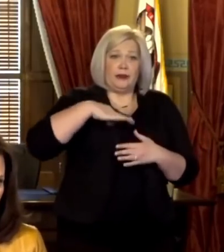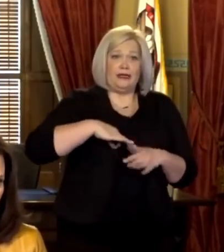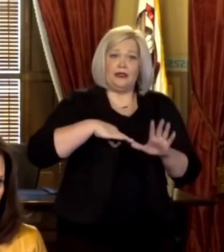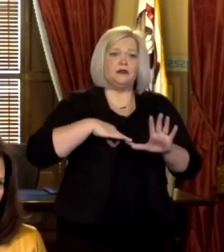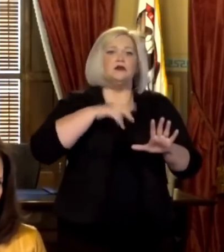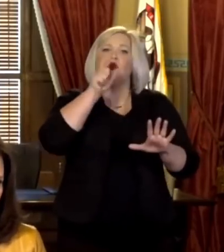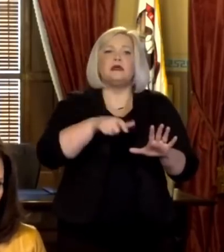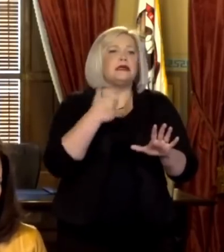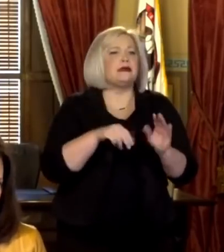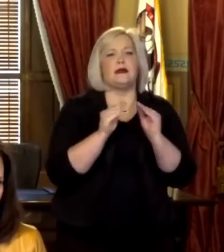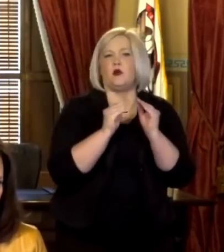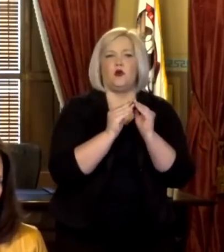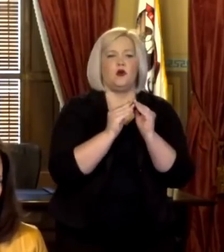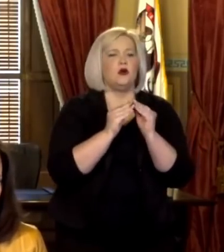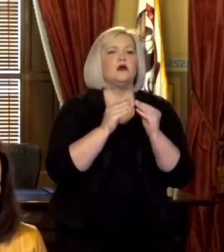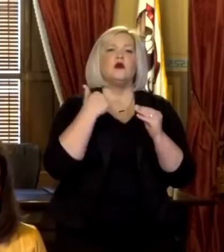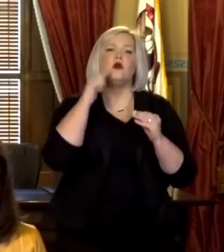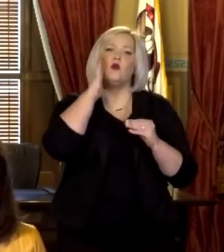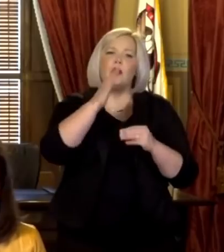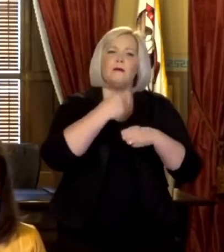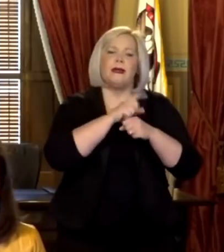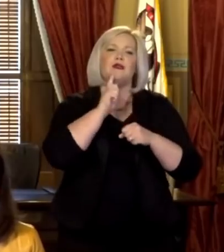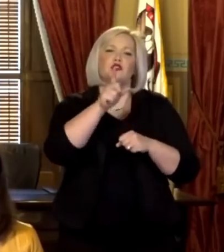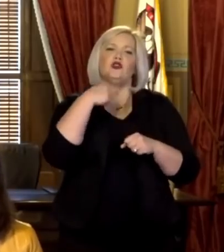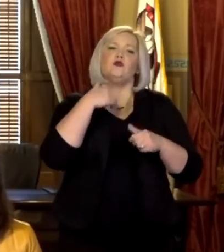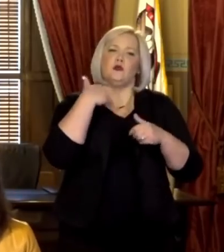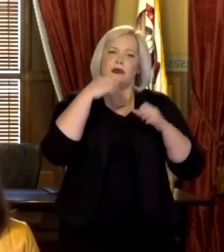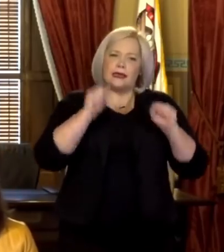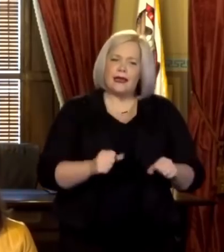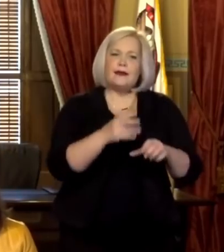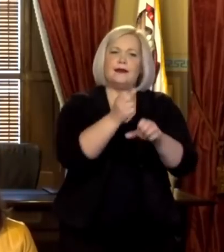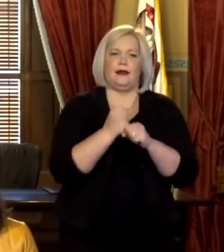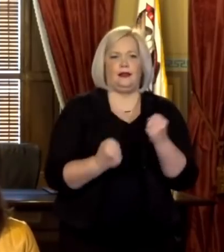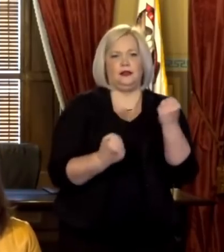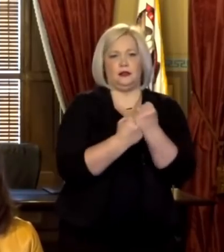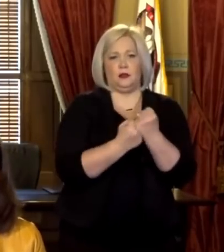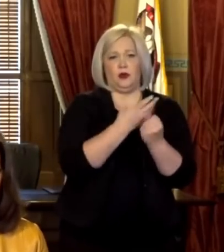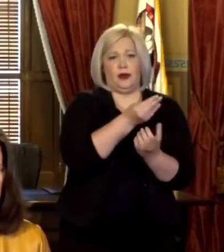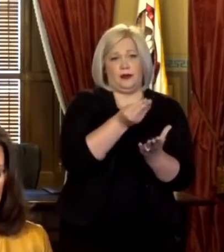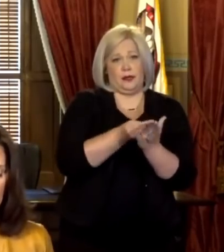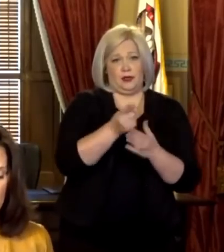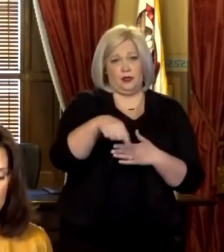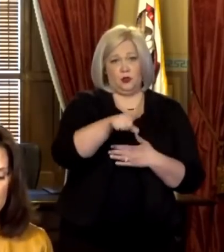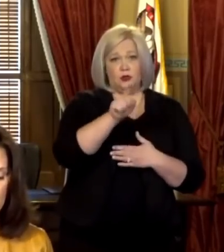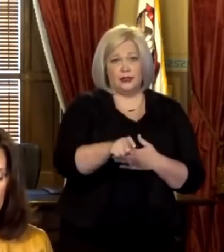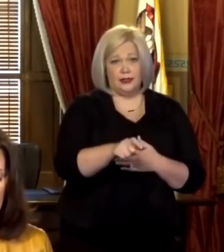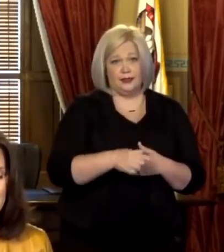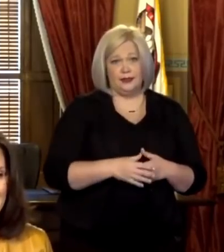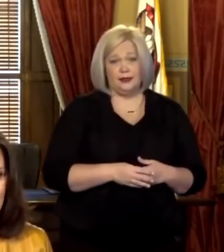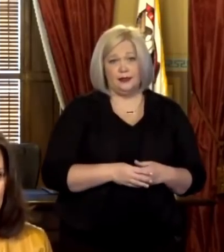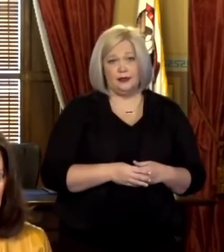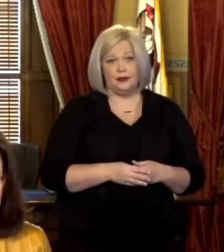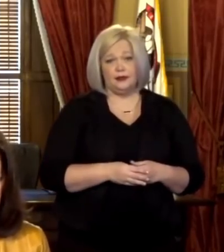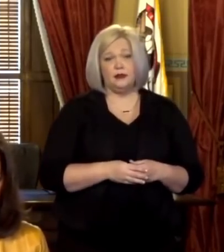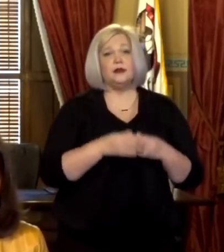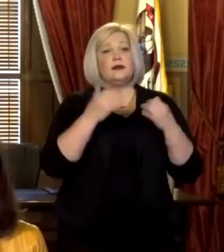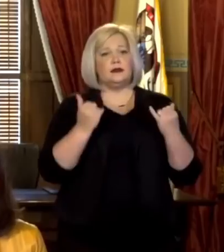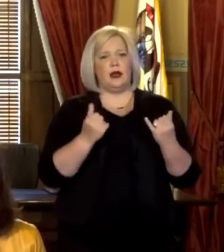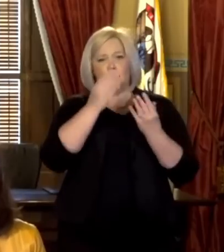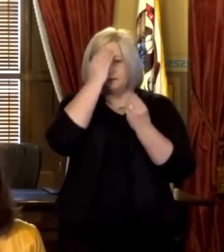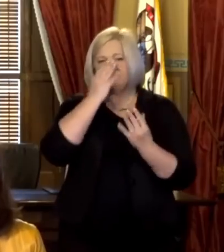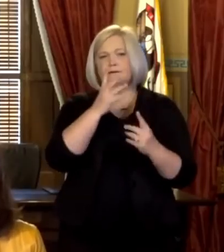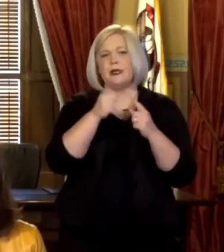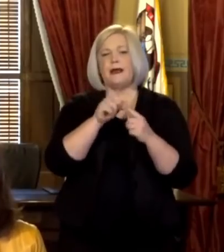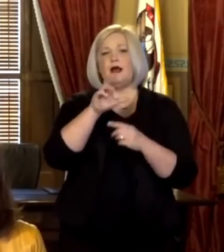hold you back. We will help you get the unemployment that you deserve and that you need. So I want to give you an update on